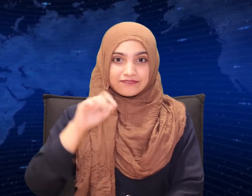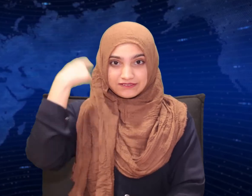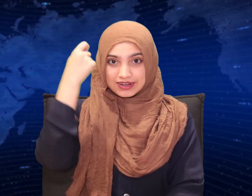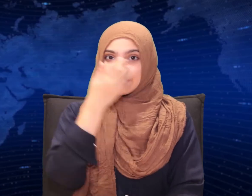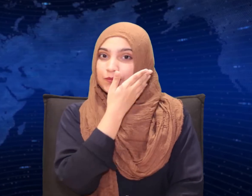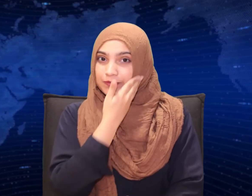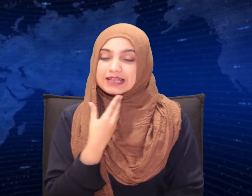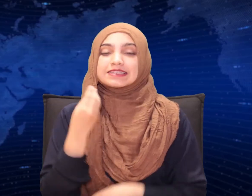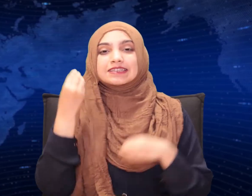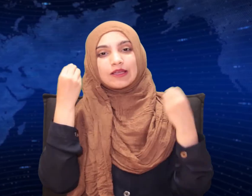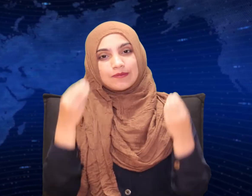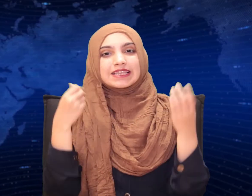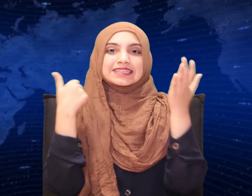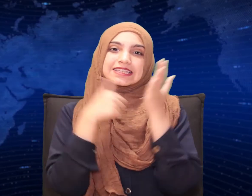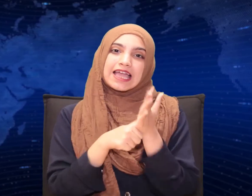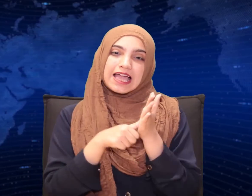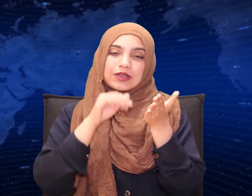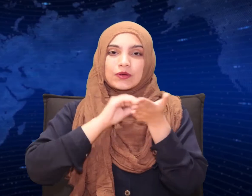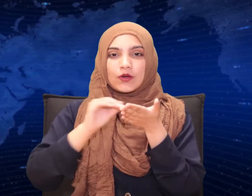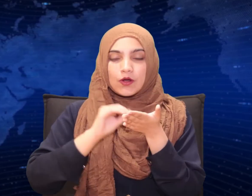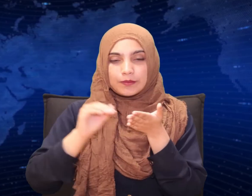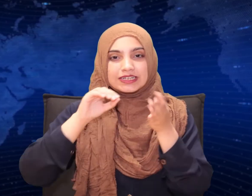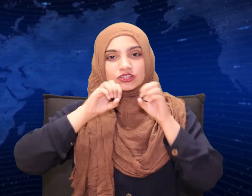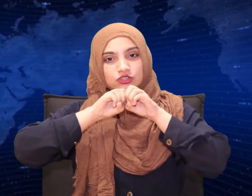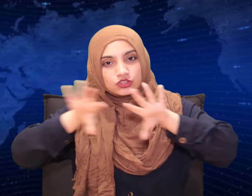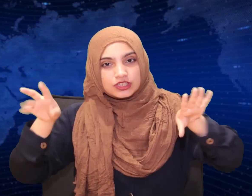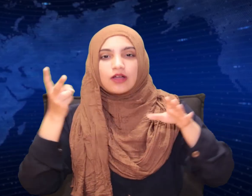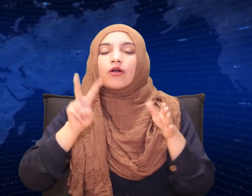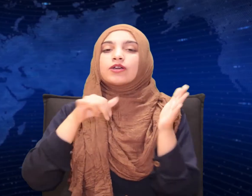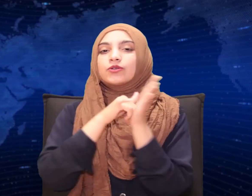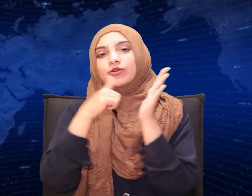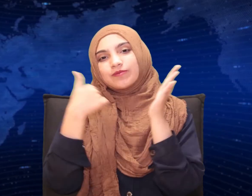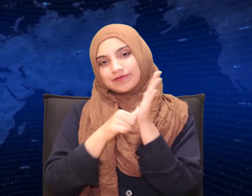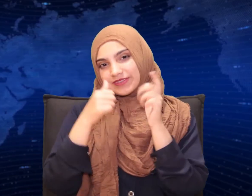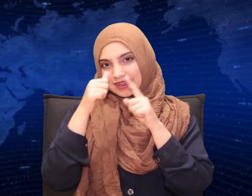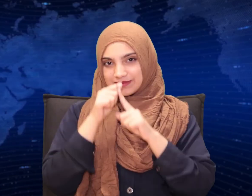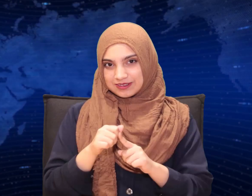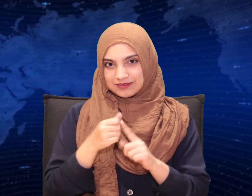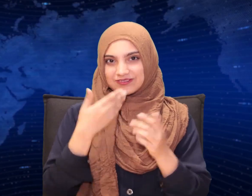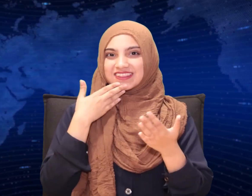the video, please like, comment, share, and subscribe.